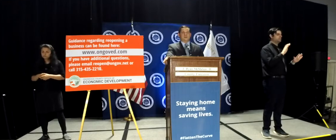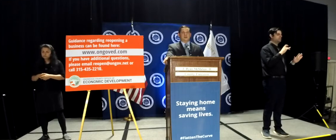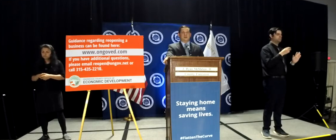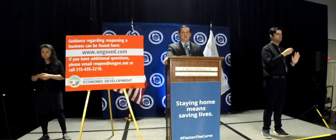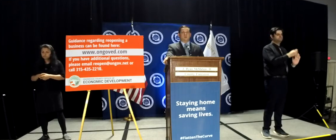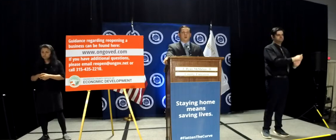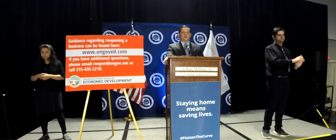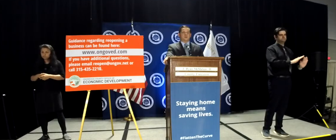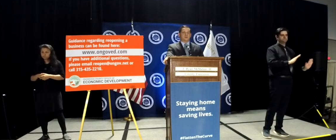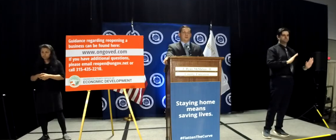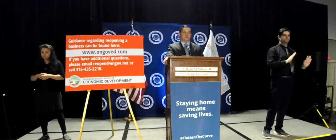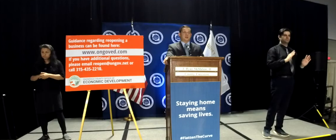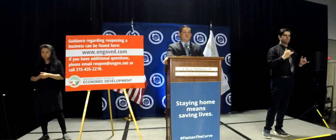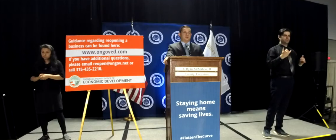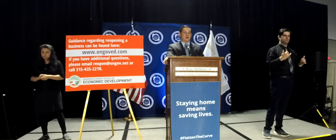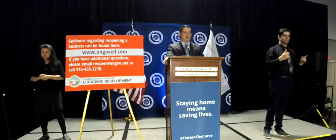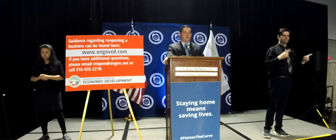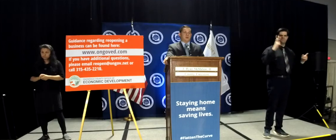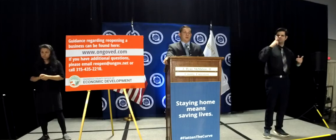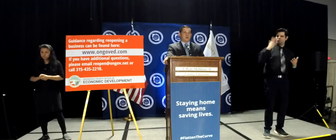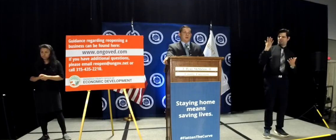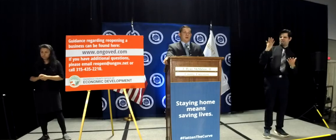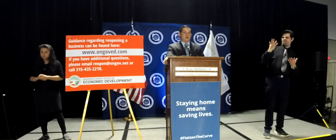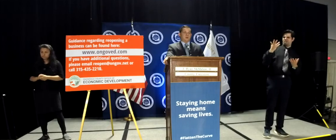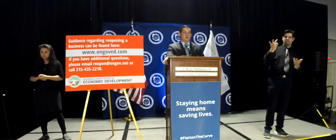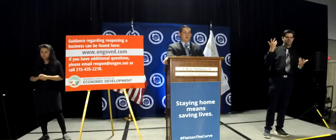they were saying. I was more concerned about trying to figure out